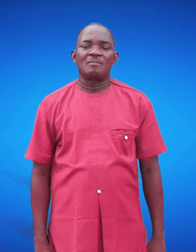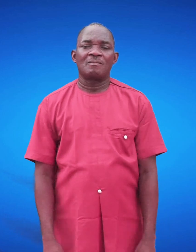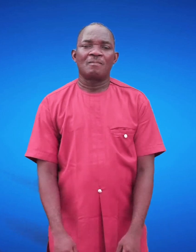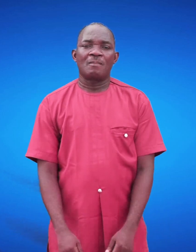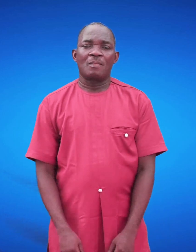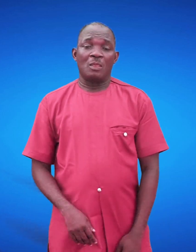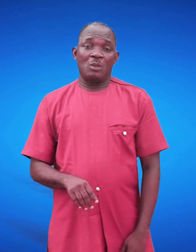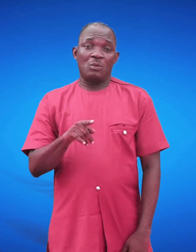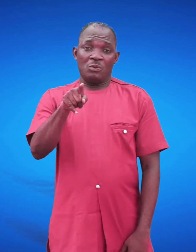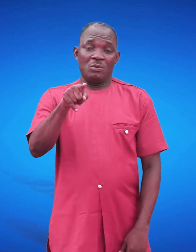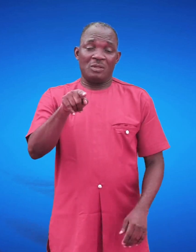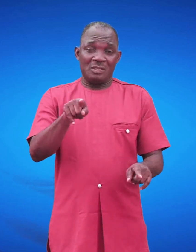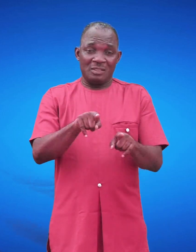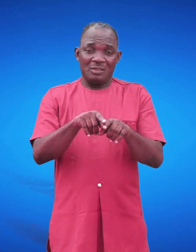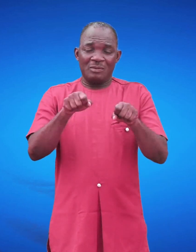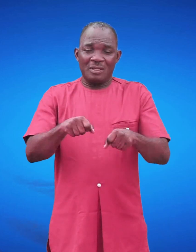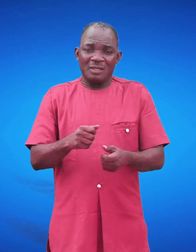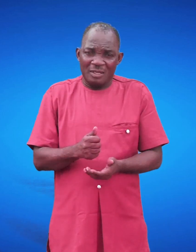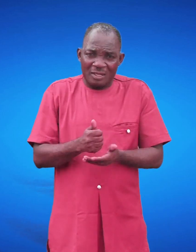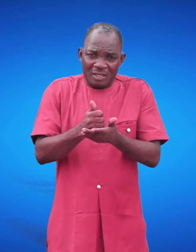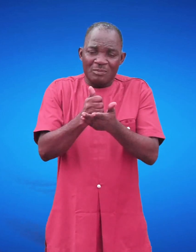You can also help by